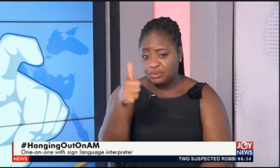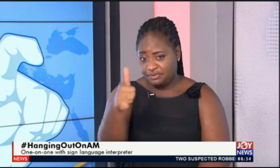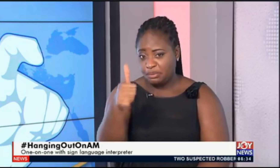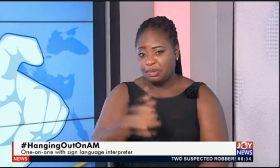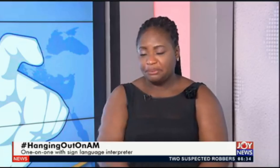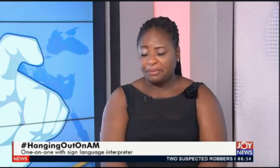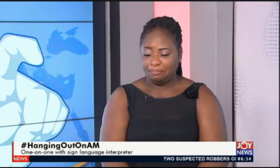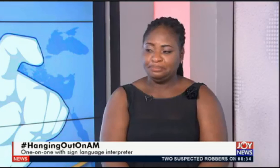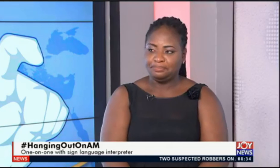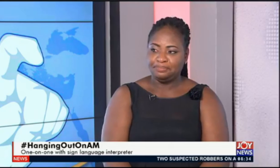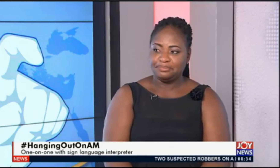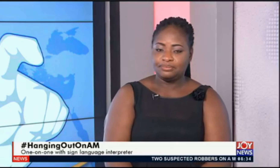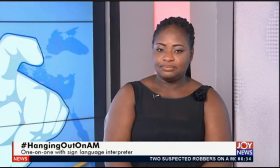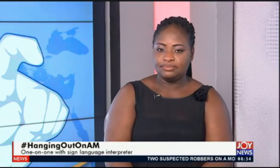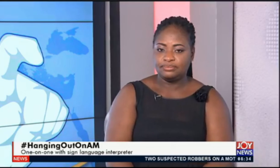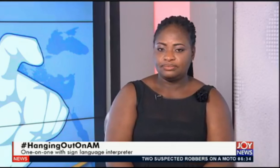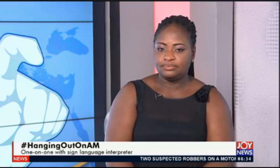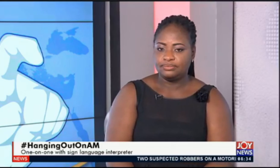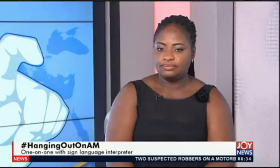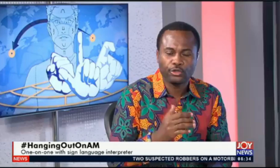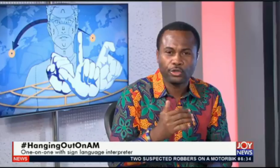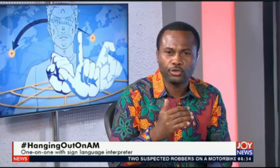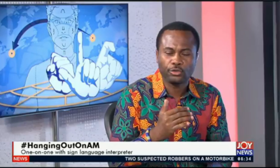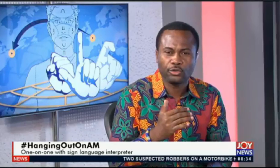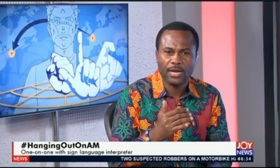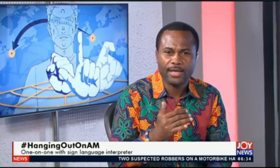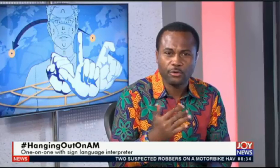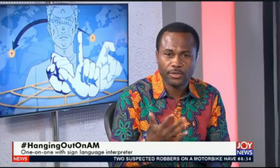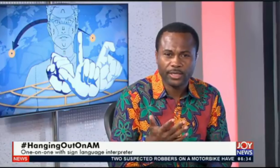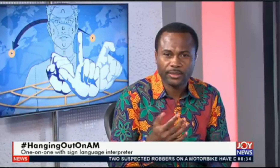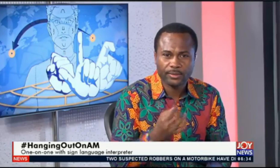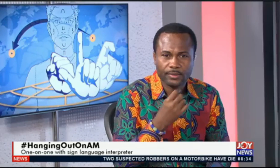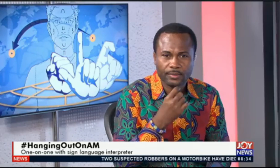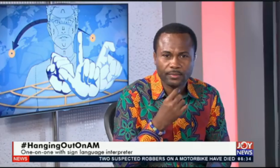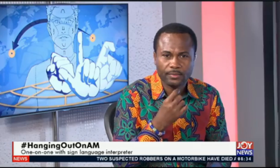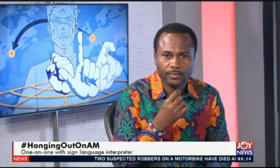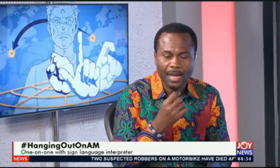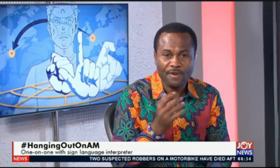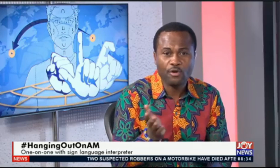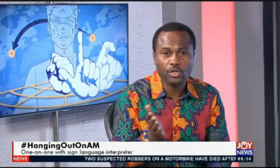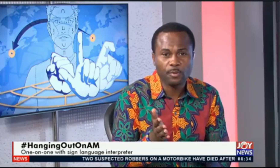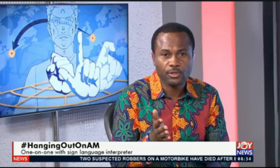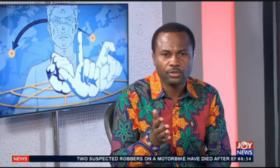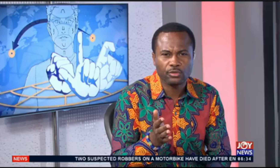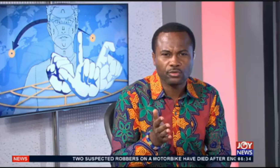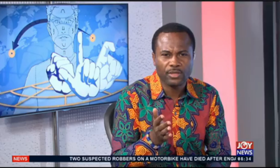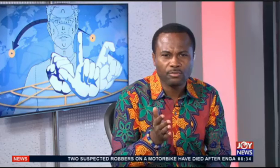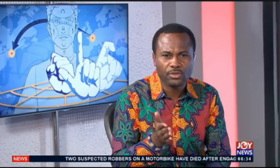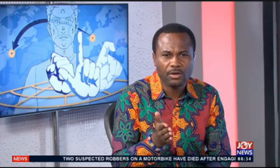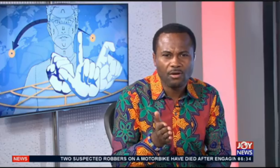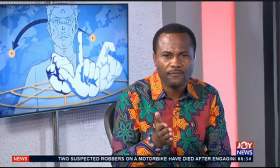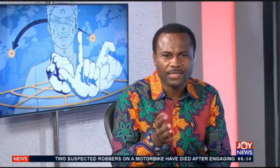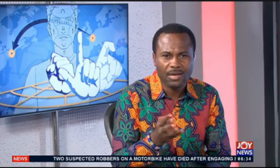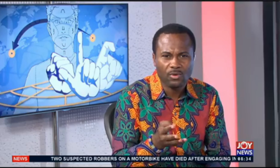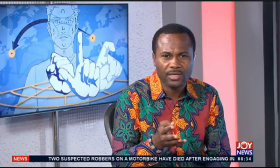Yes, we have to. Okay. So, do you like music? Of course, I do. Apart from gospel music, do you know the